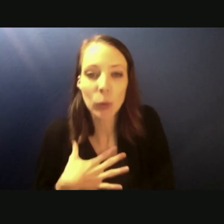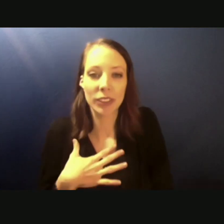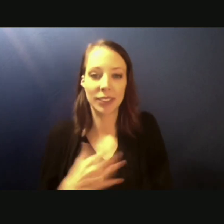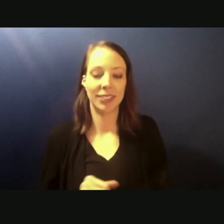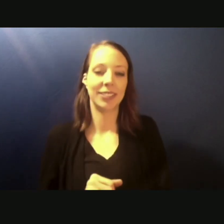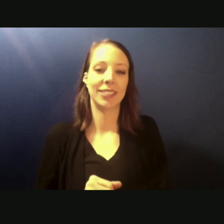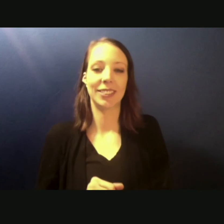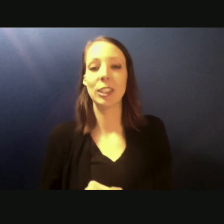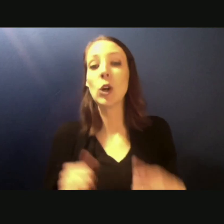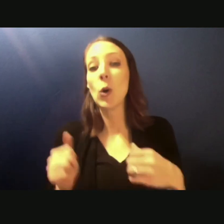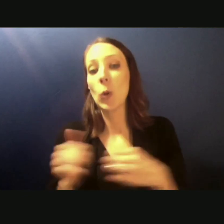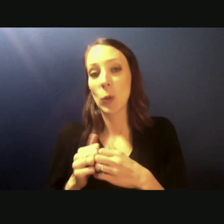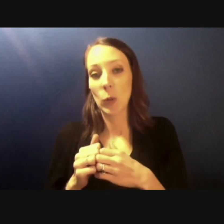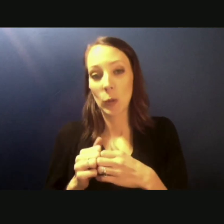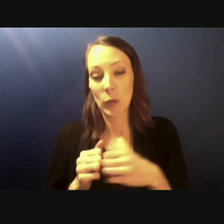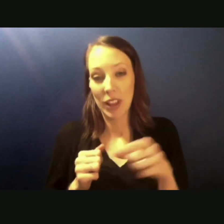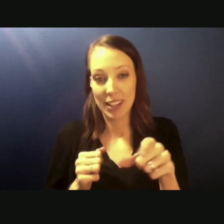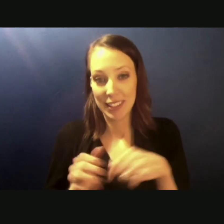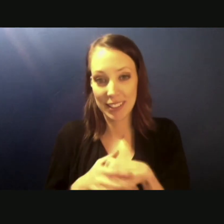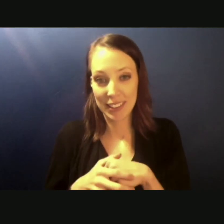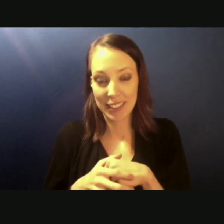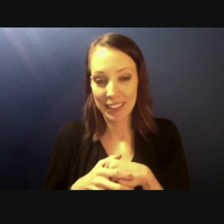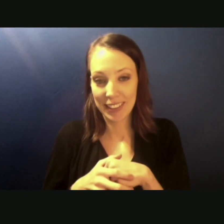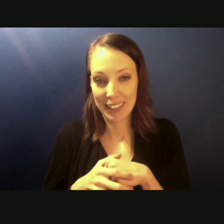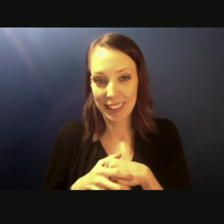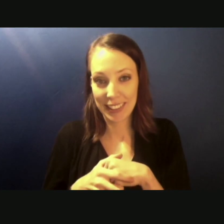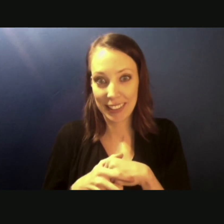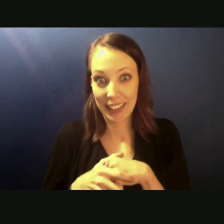So with this, it's juicy.